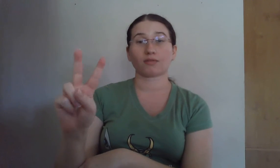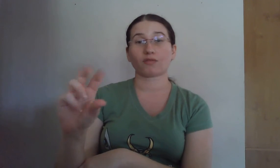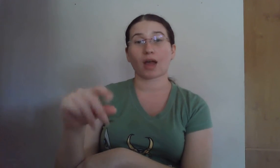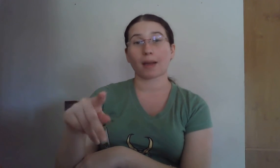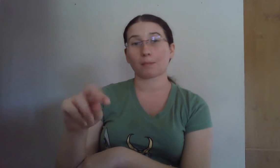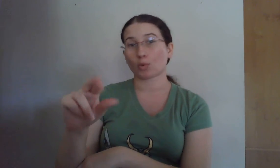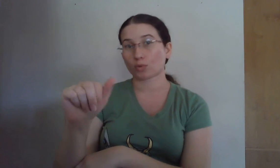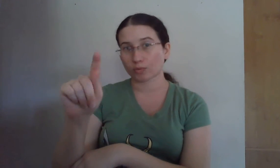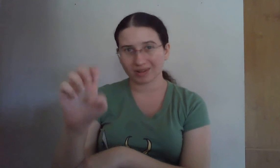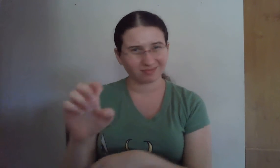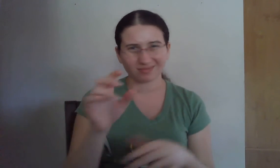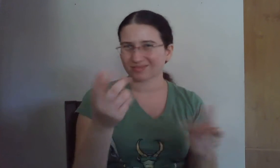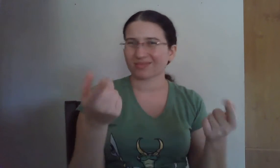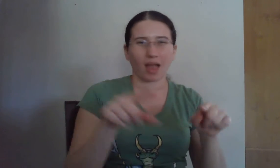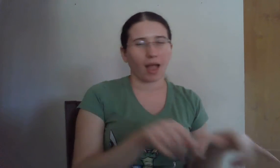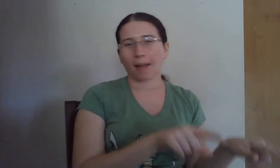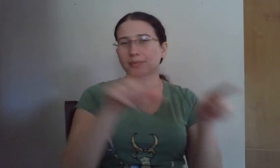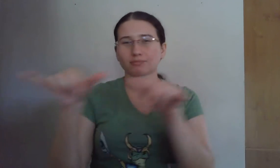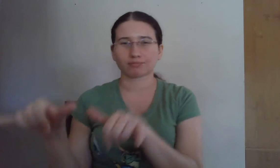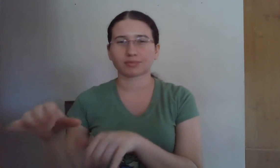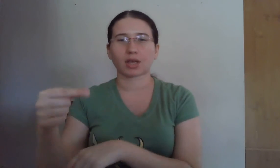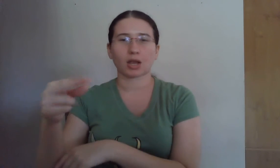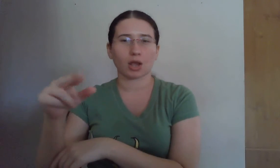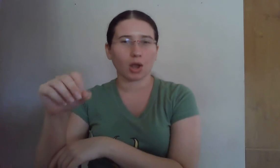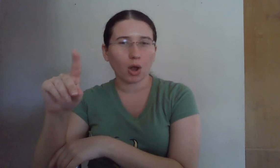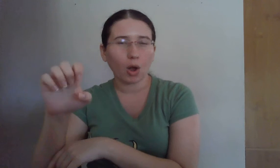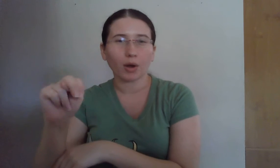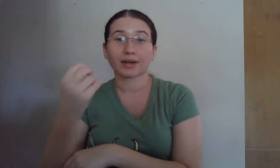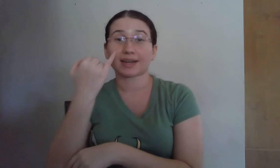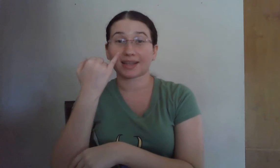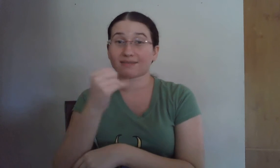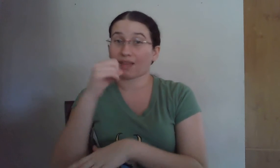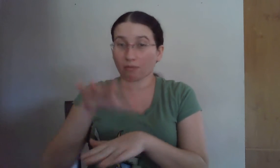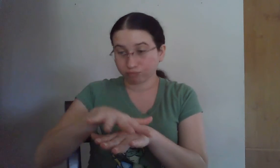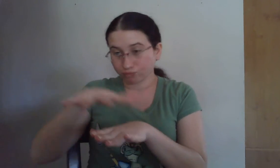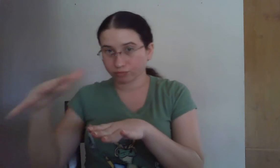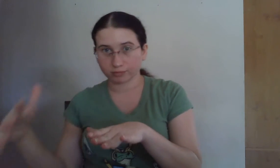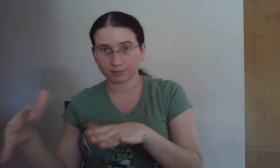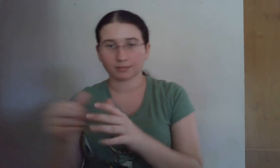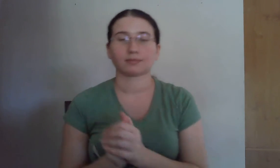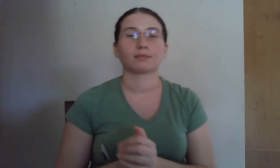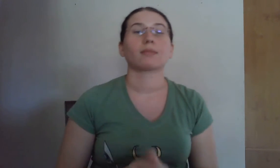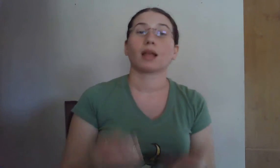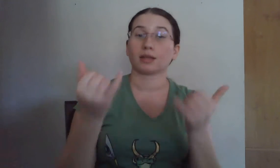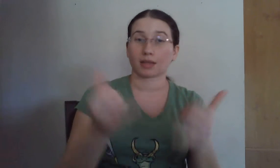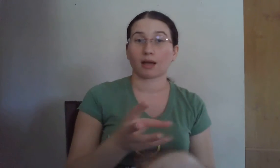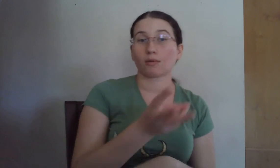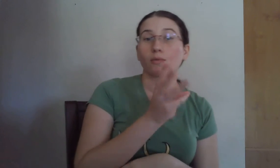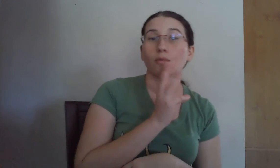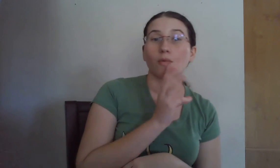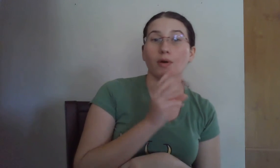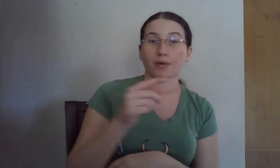uncovered. Now, because the fate of water and carbon are tied to soil organic